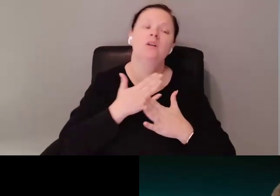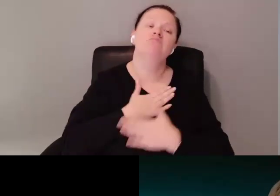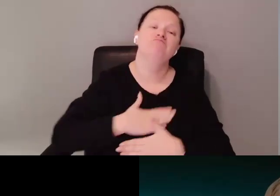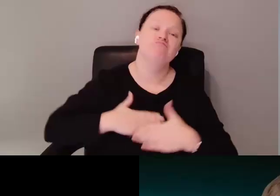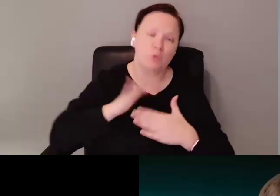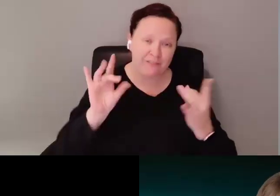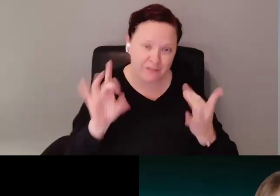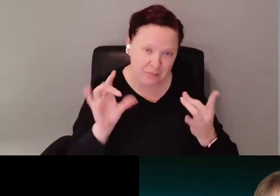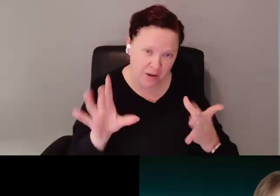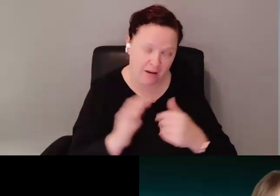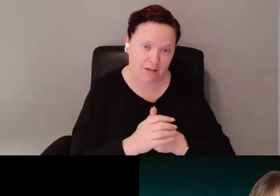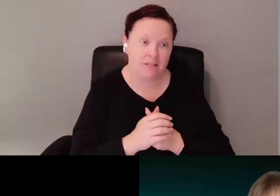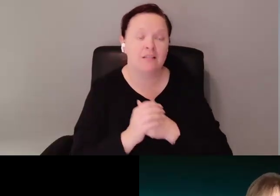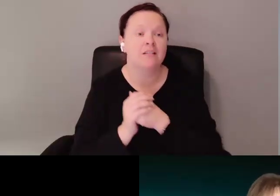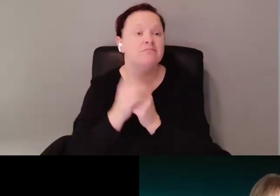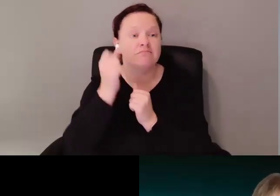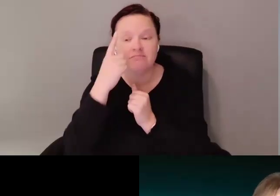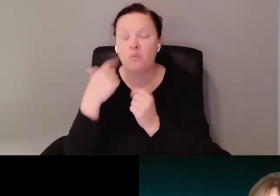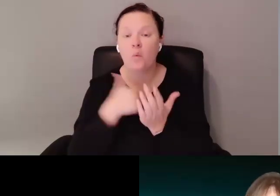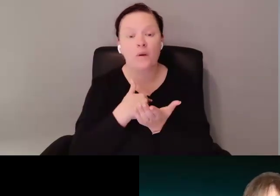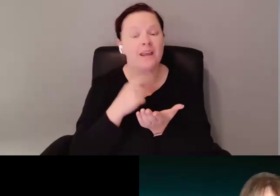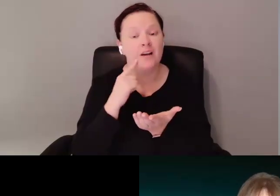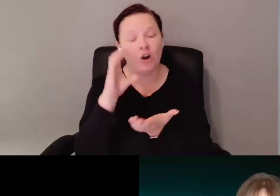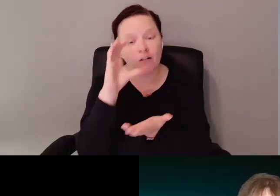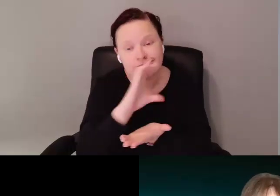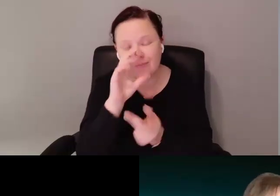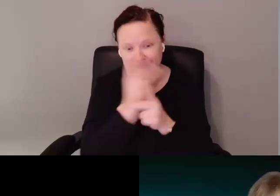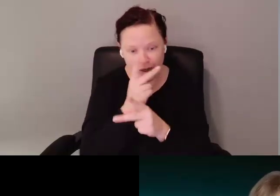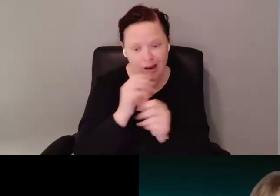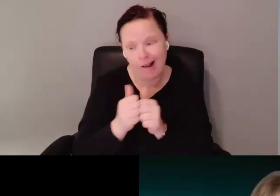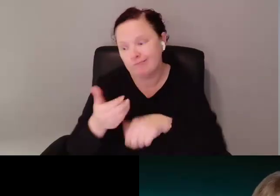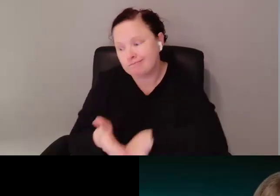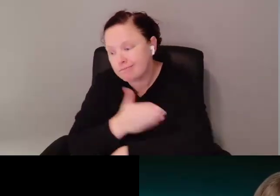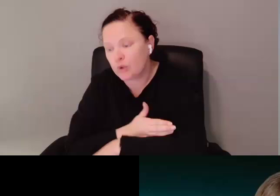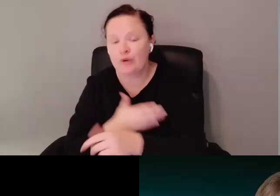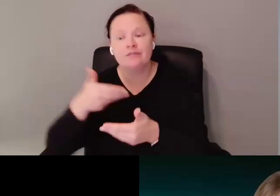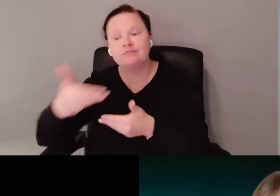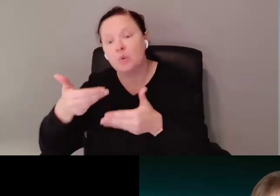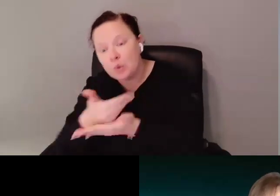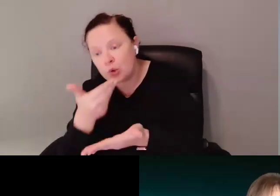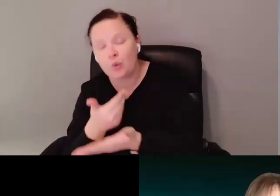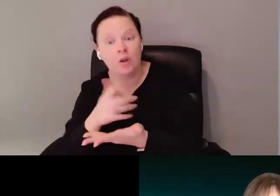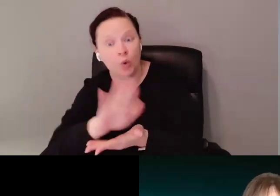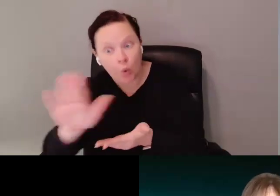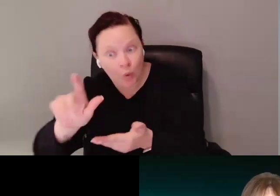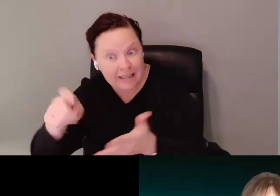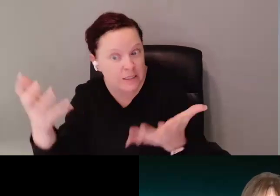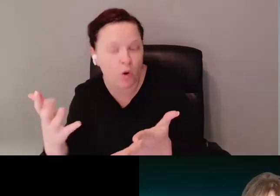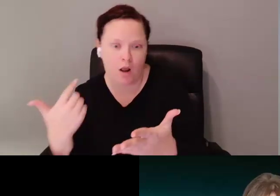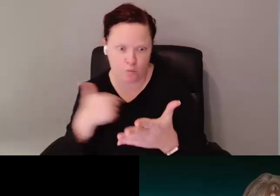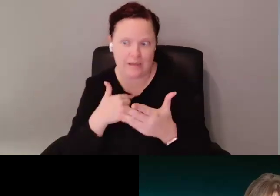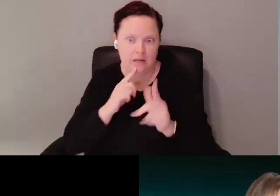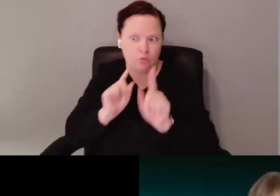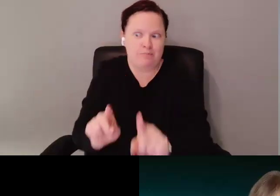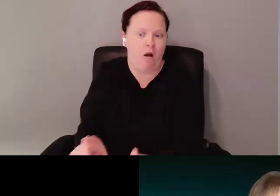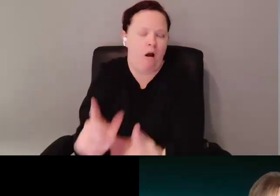the feedback because we're always looking for new things that we can be responsive to what you really want to hear and